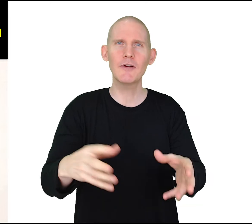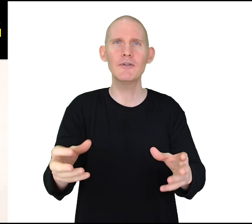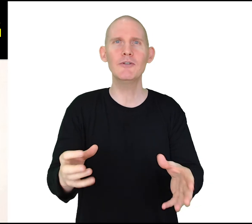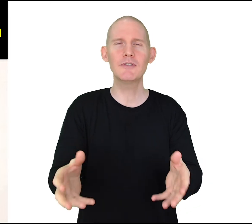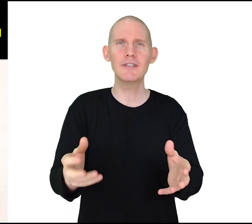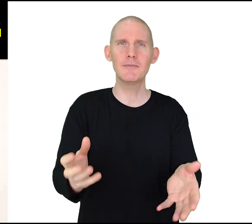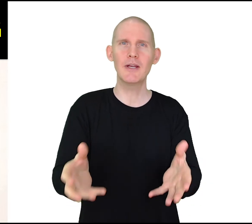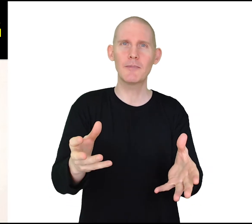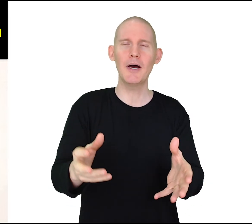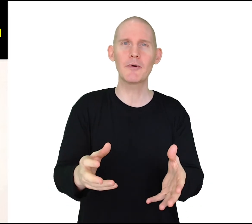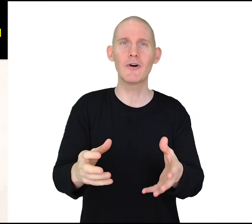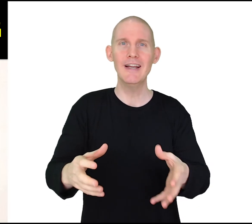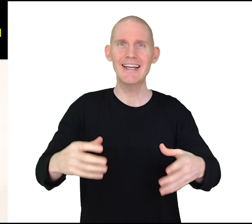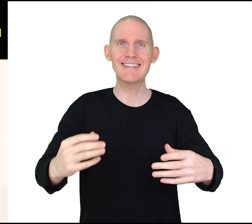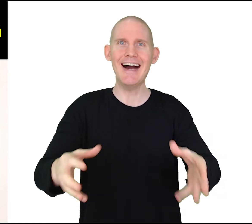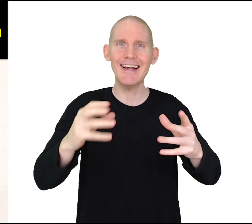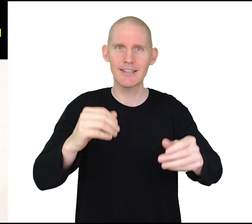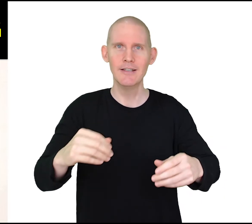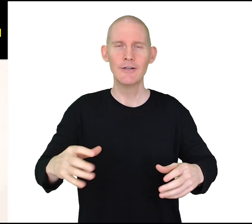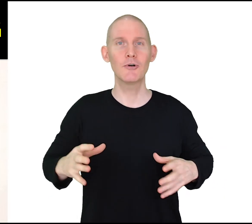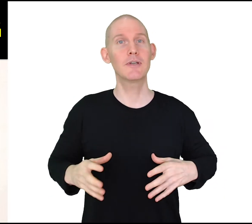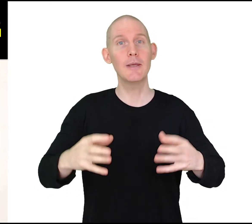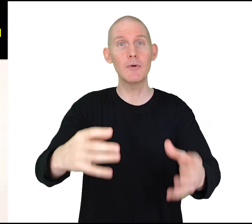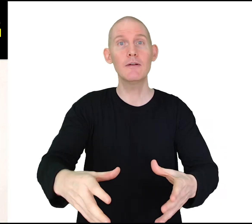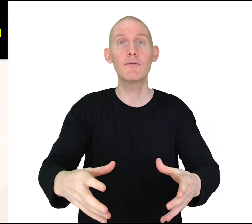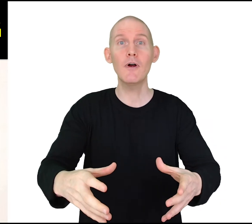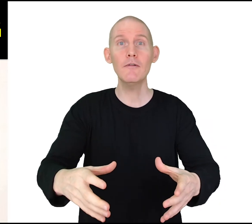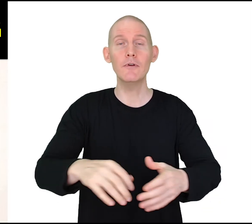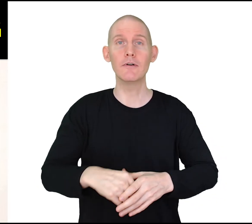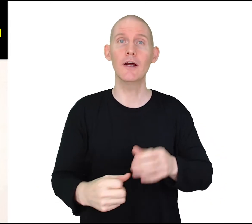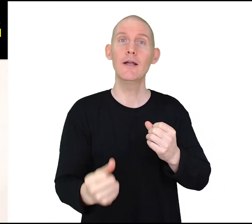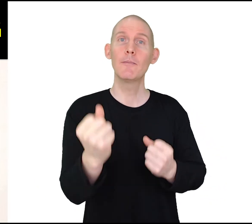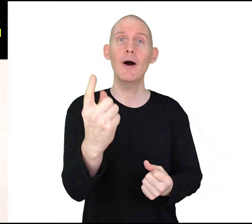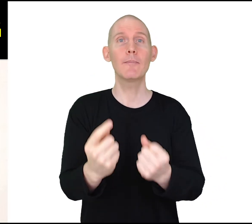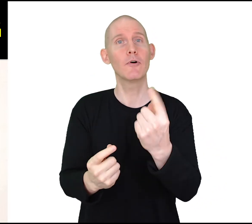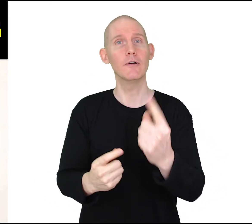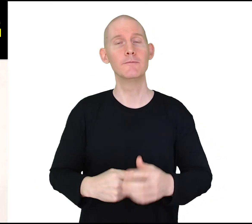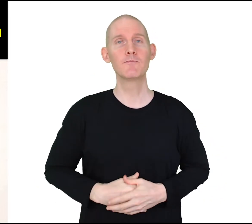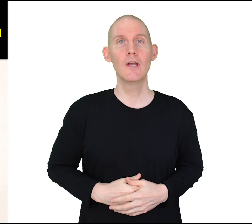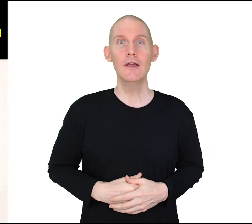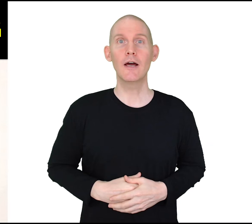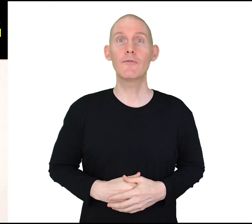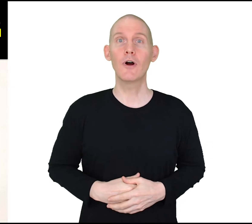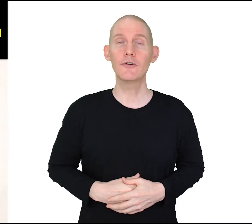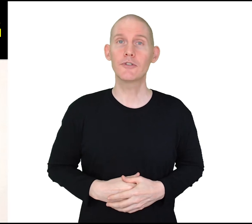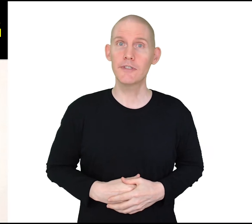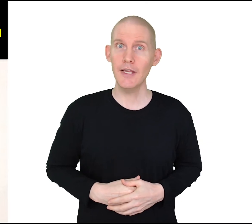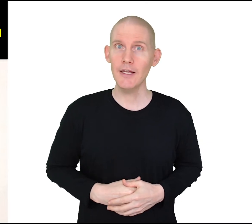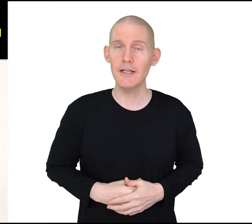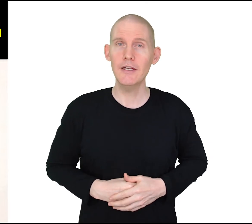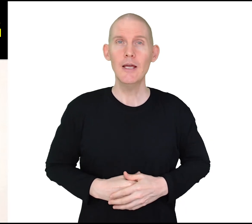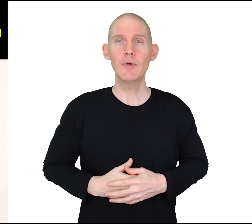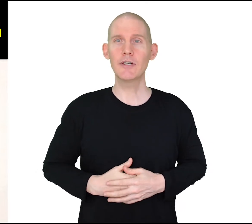you're using to make the popcorn, it's hot. So keep it in front of you, right? Popcorn. Now for understanding, because it's